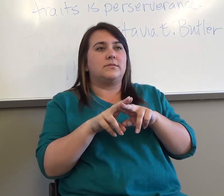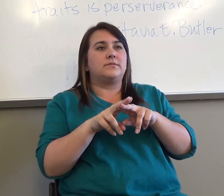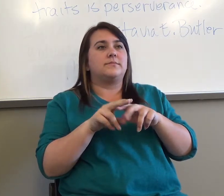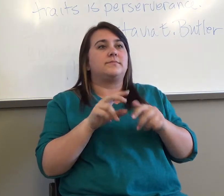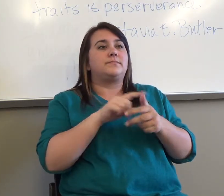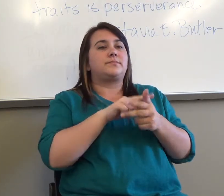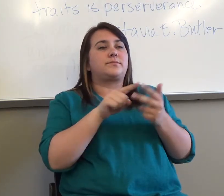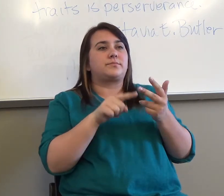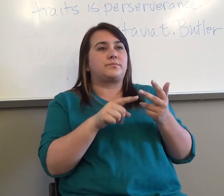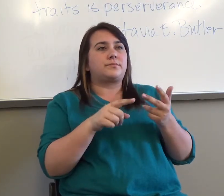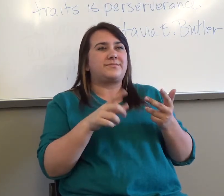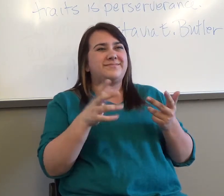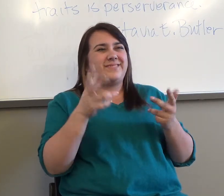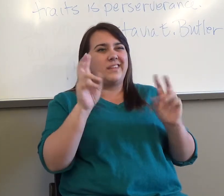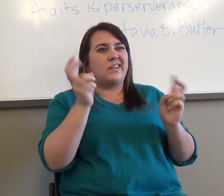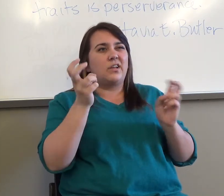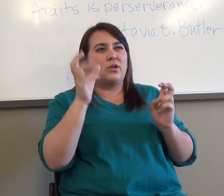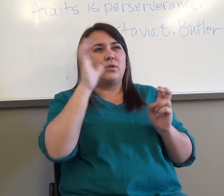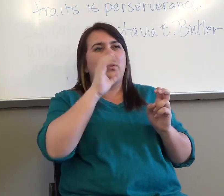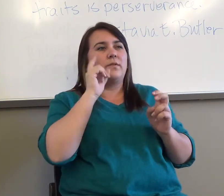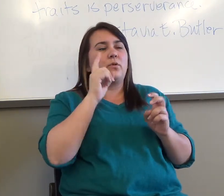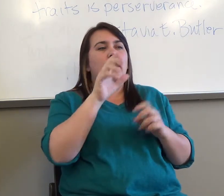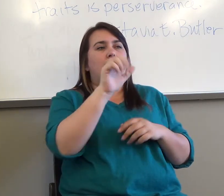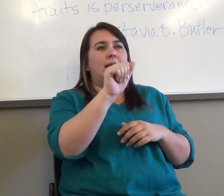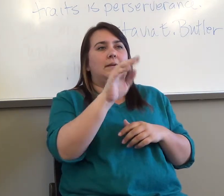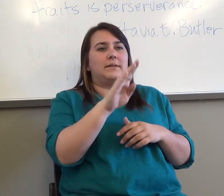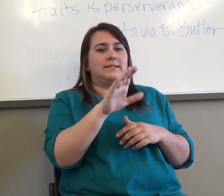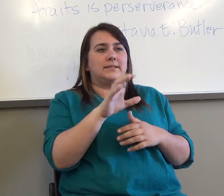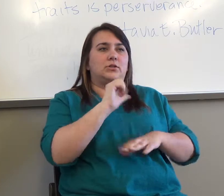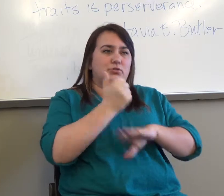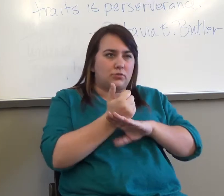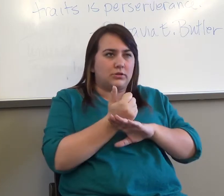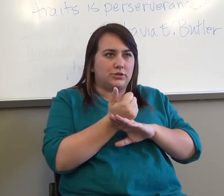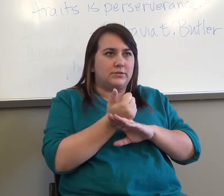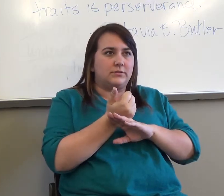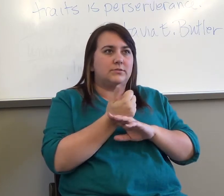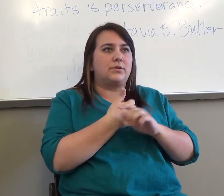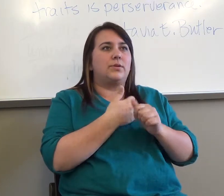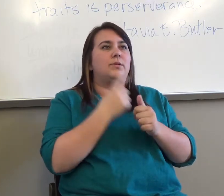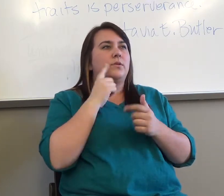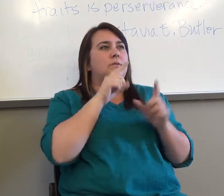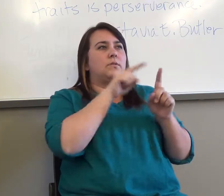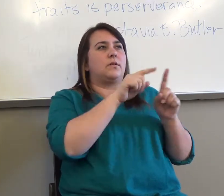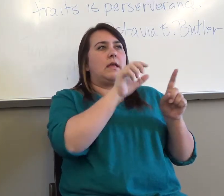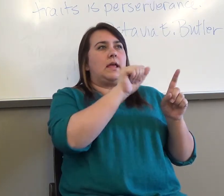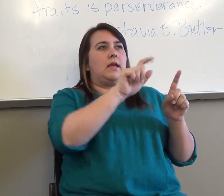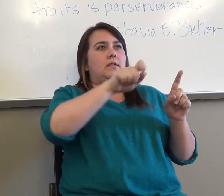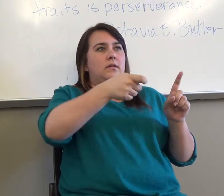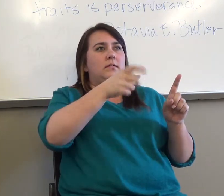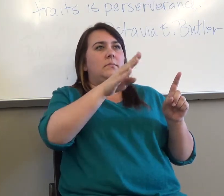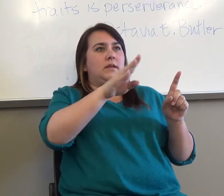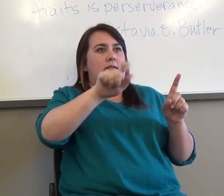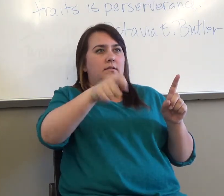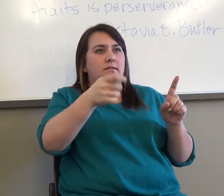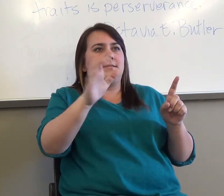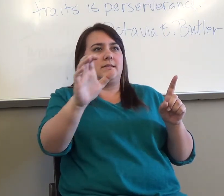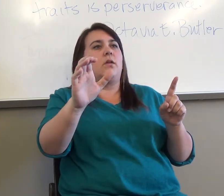an ABC construction. Okay, when you're looking for the three-part essay map. Does